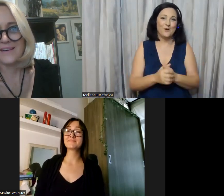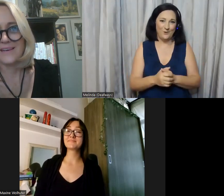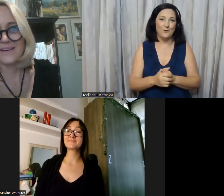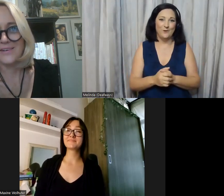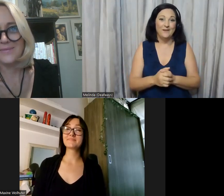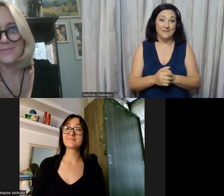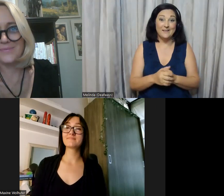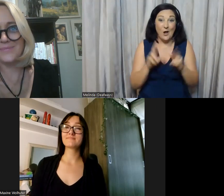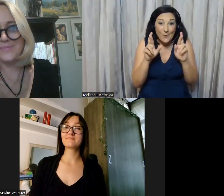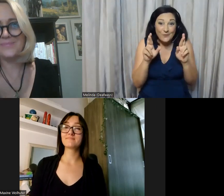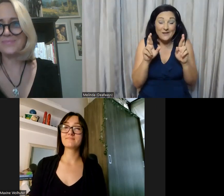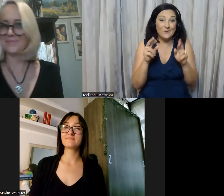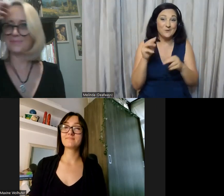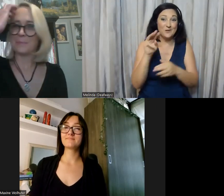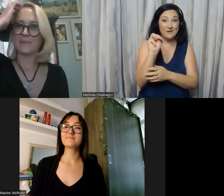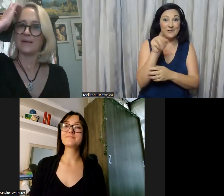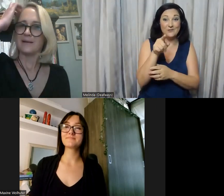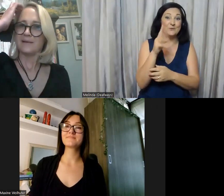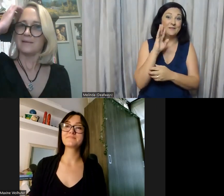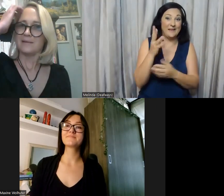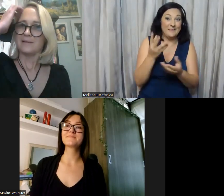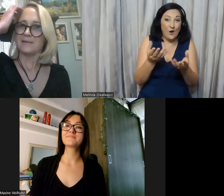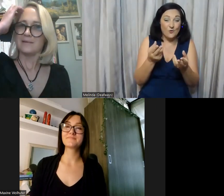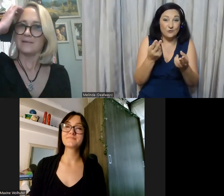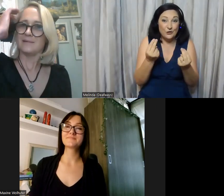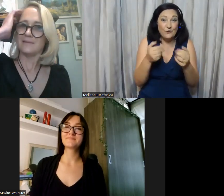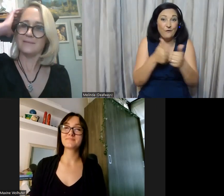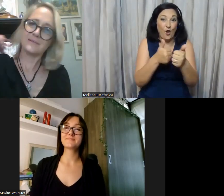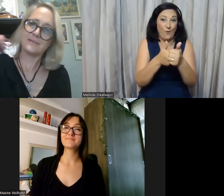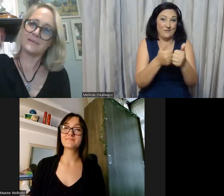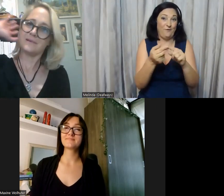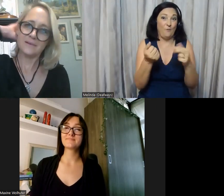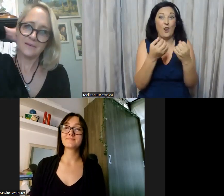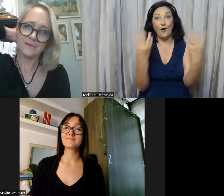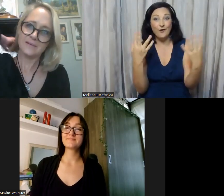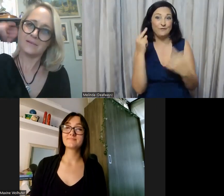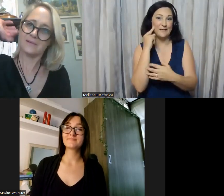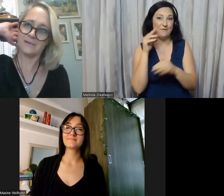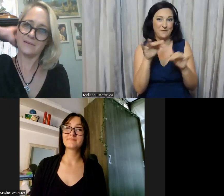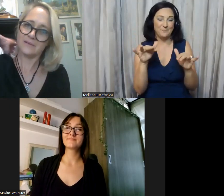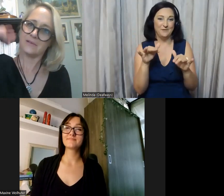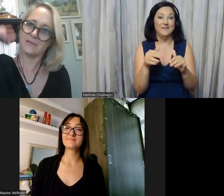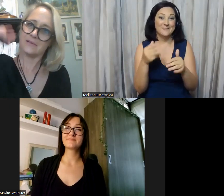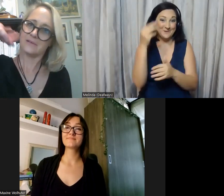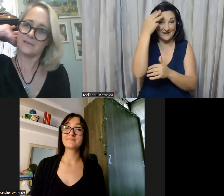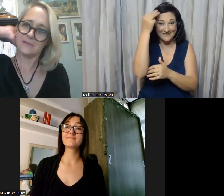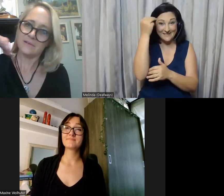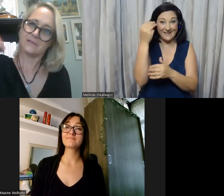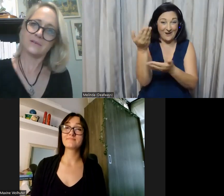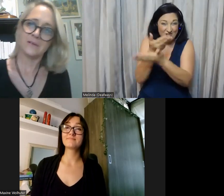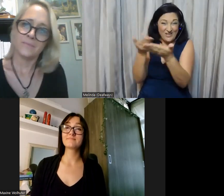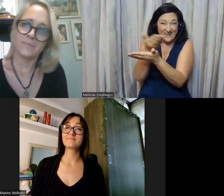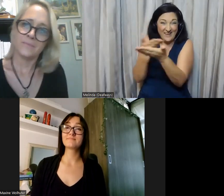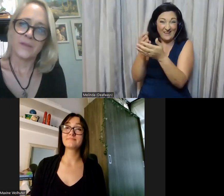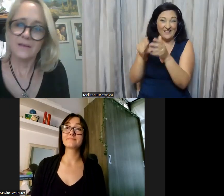you. So yes, hopefully also Mariaan, you will get now new followers from a lot of deaf people. So Maxine